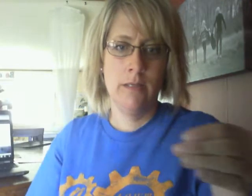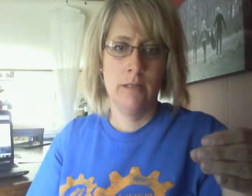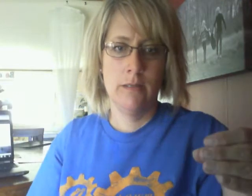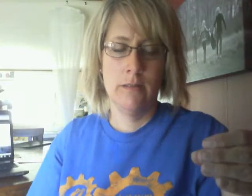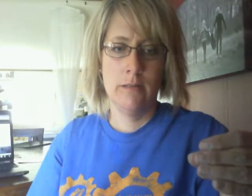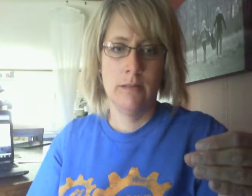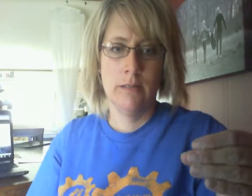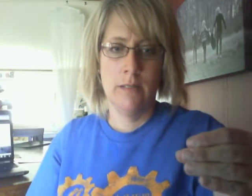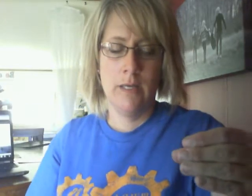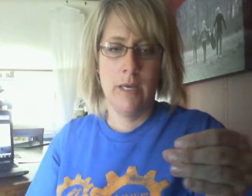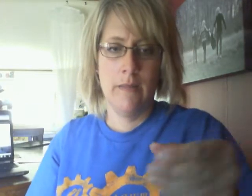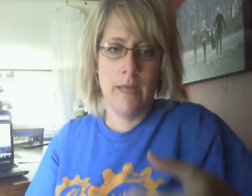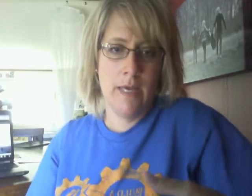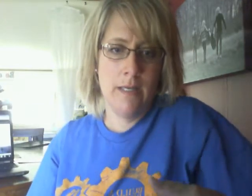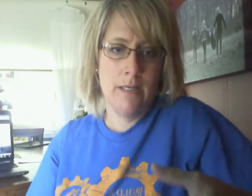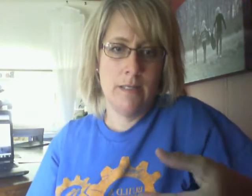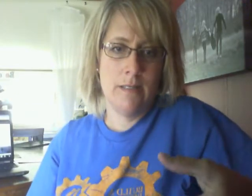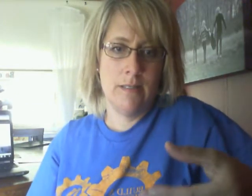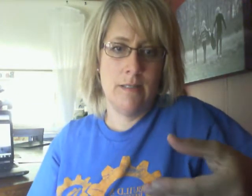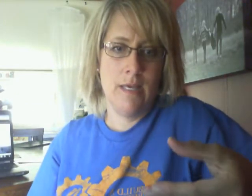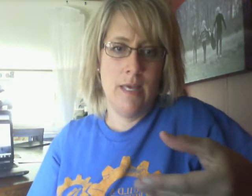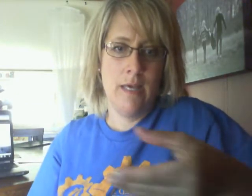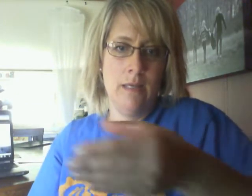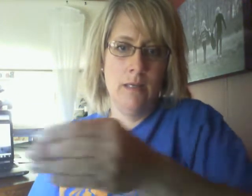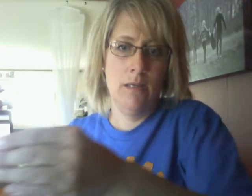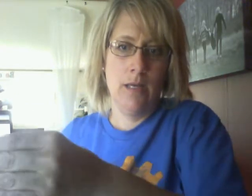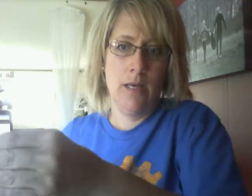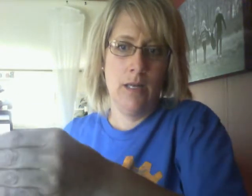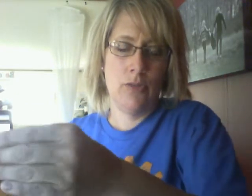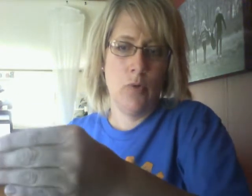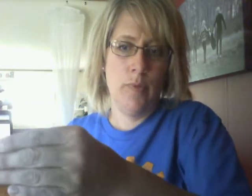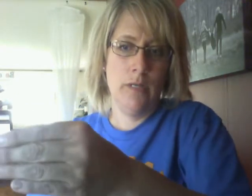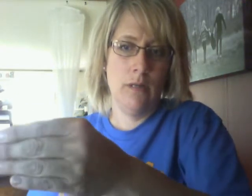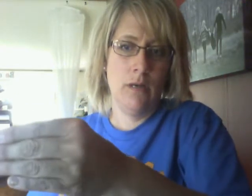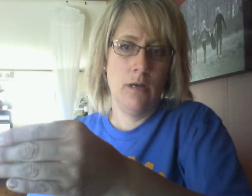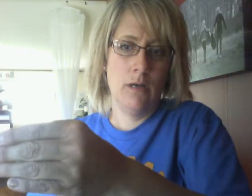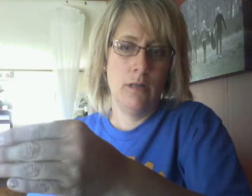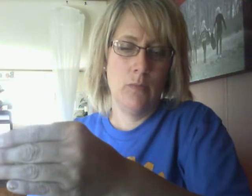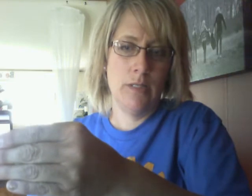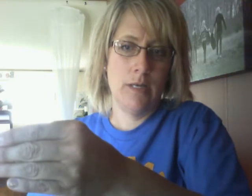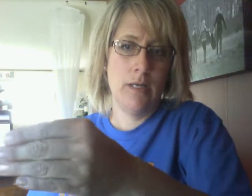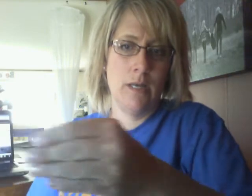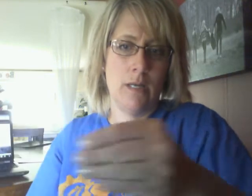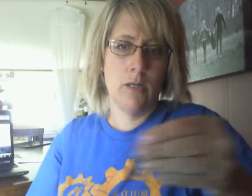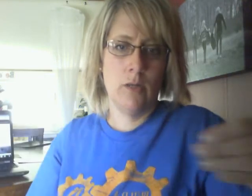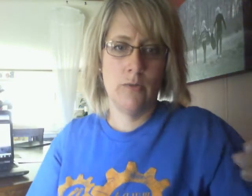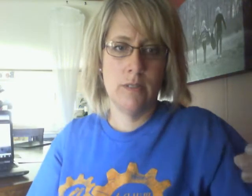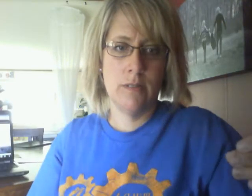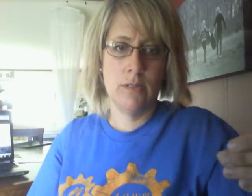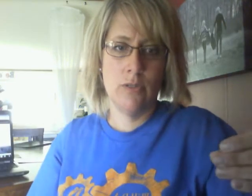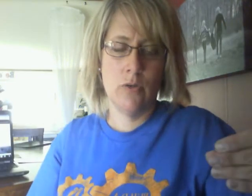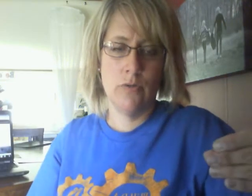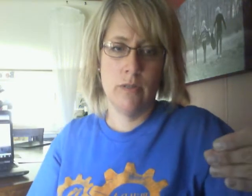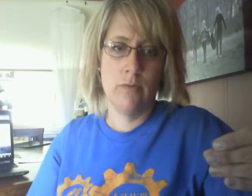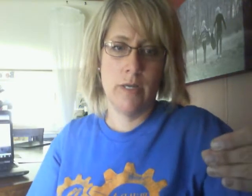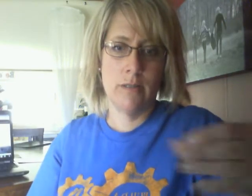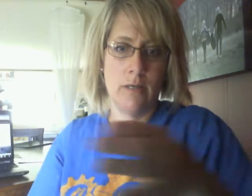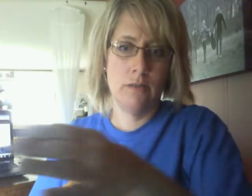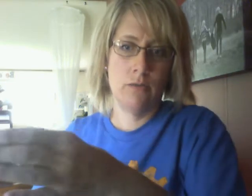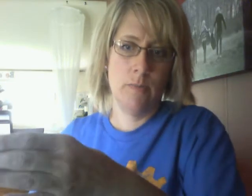and the and is the C hand, and it's open on the one side and it closes as you go to the right side. So it's open on